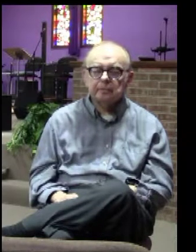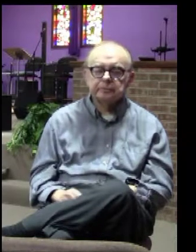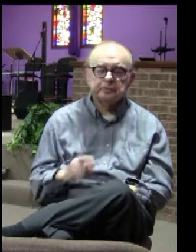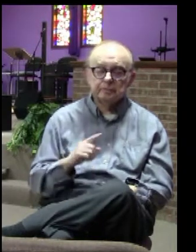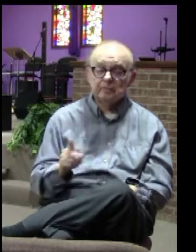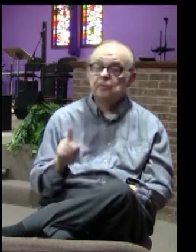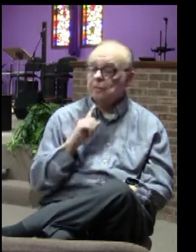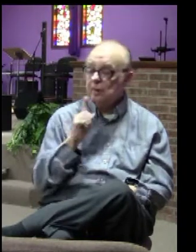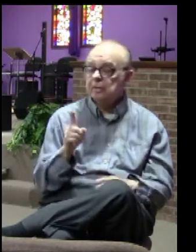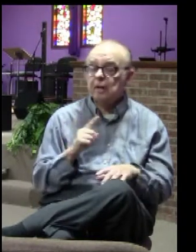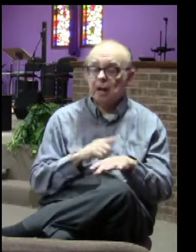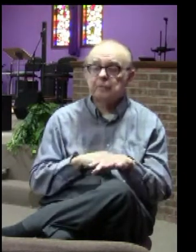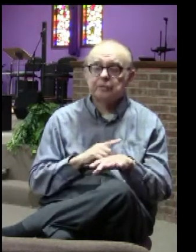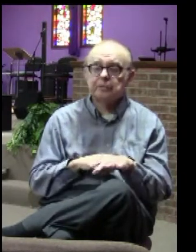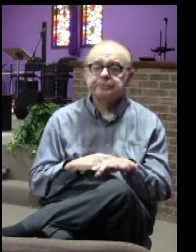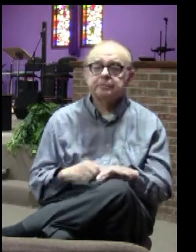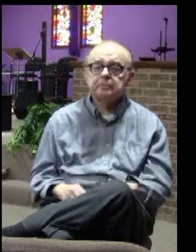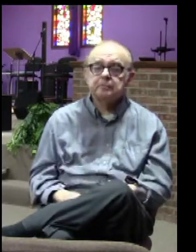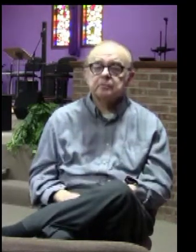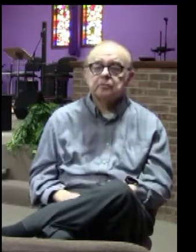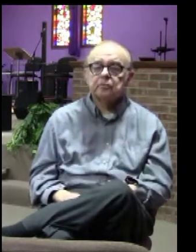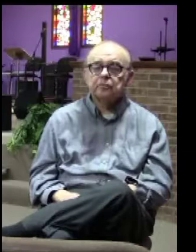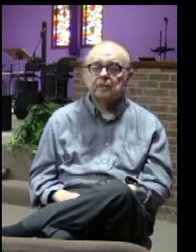There are times